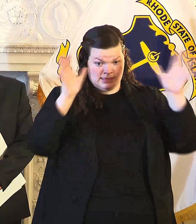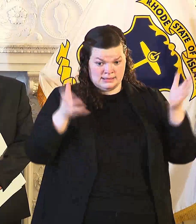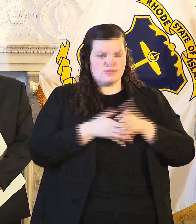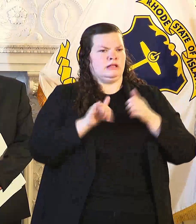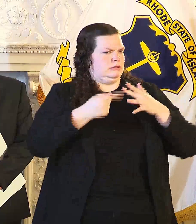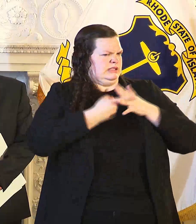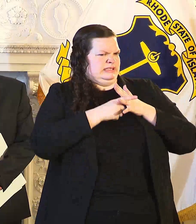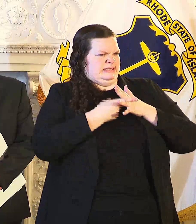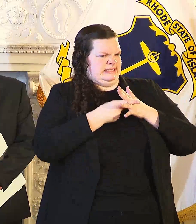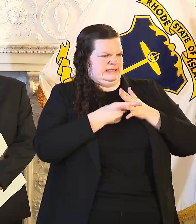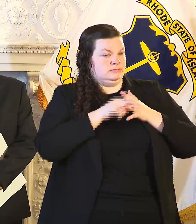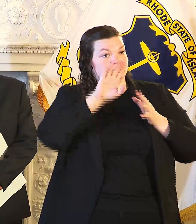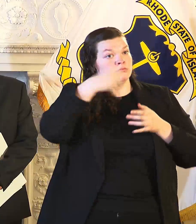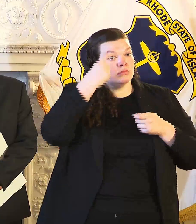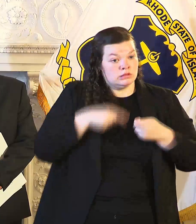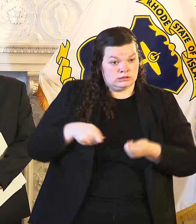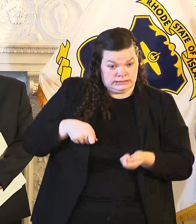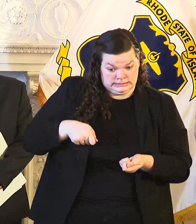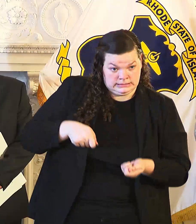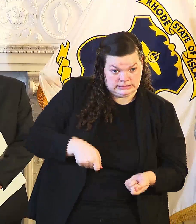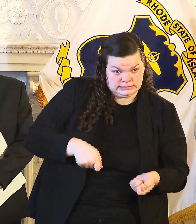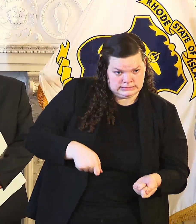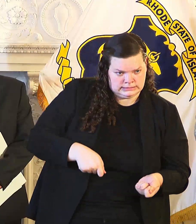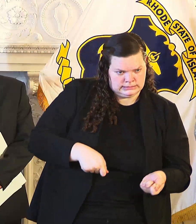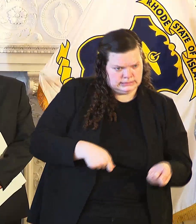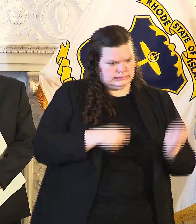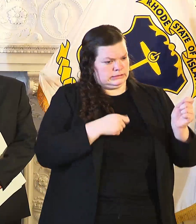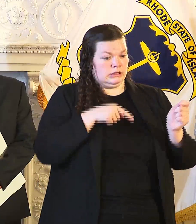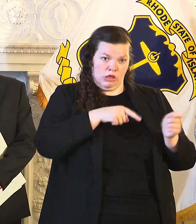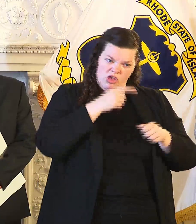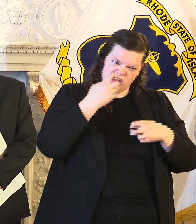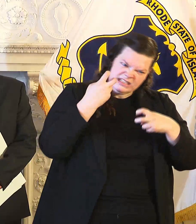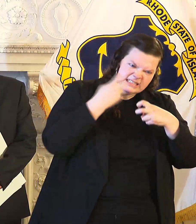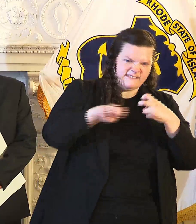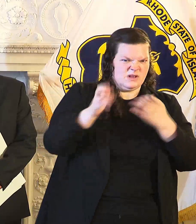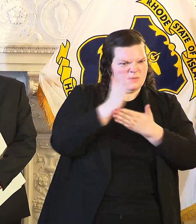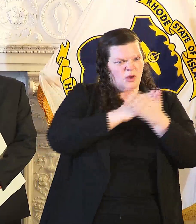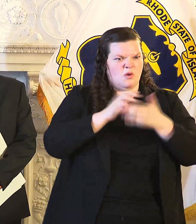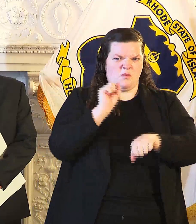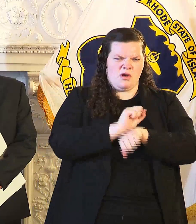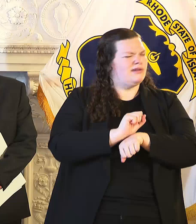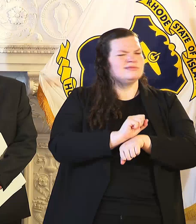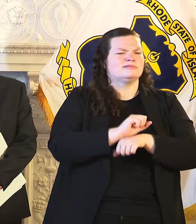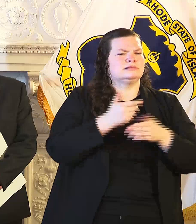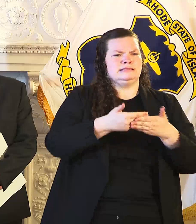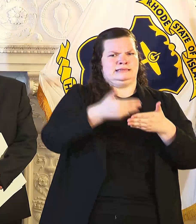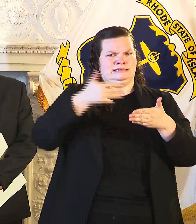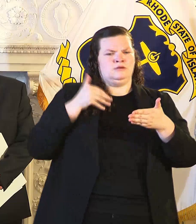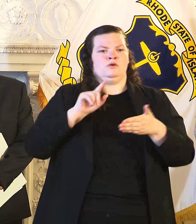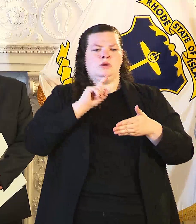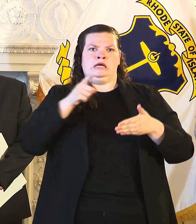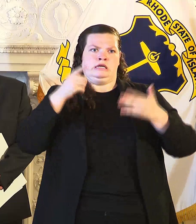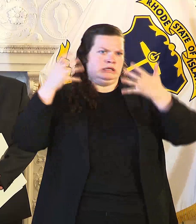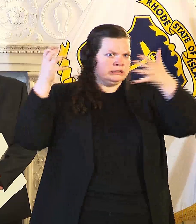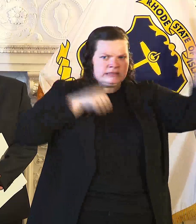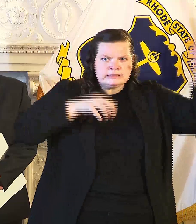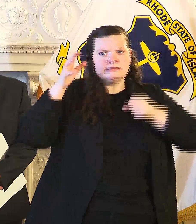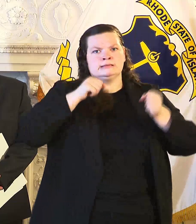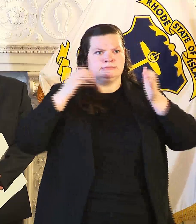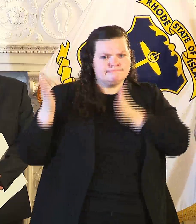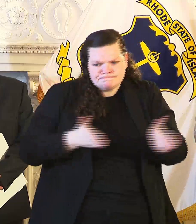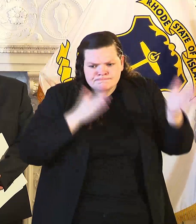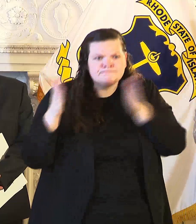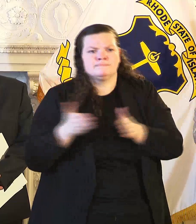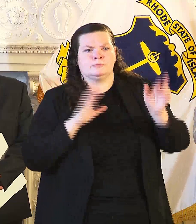hard work. So we look forward to that process, and that'll continue. And it's a competition. We want this done as quickly as you